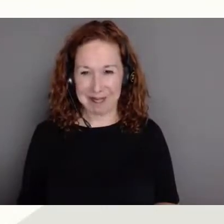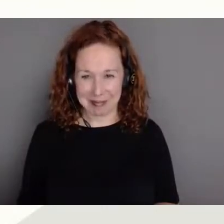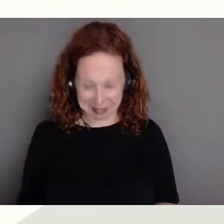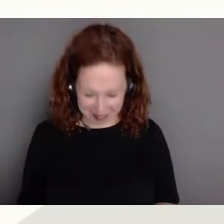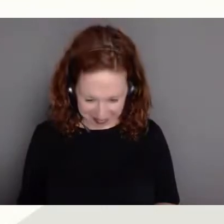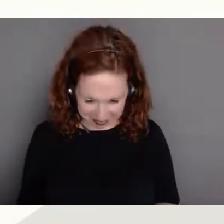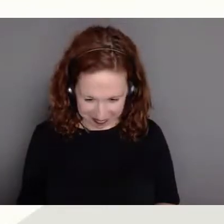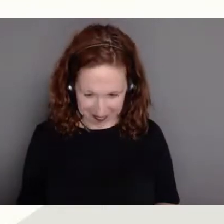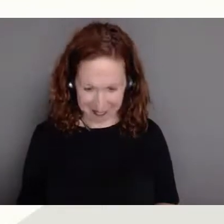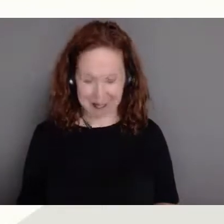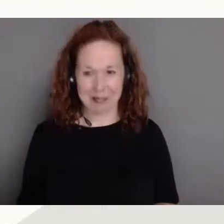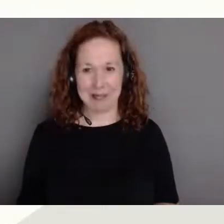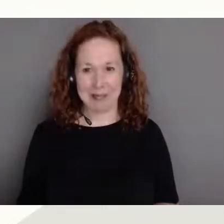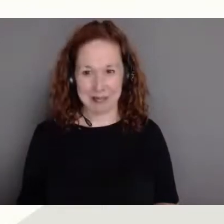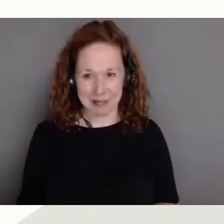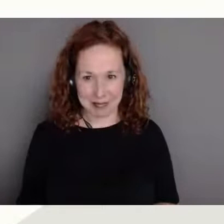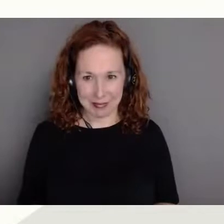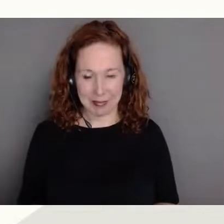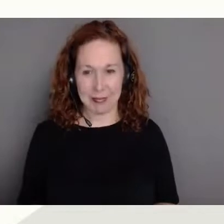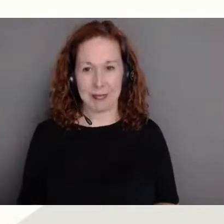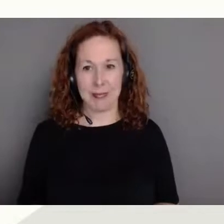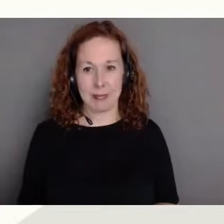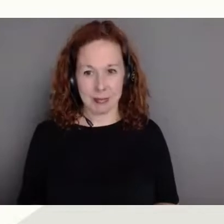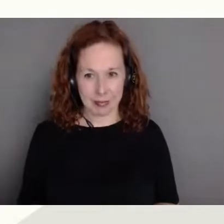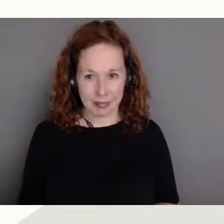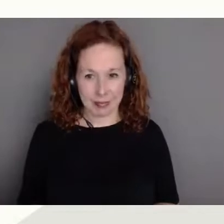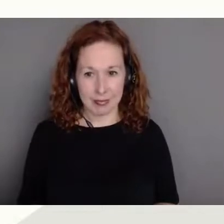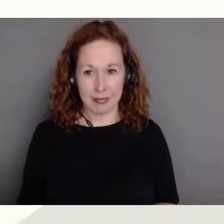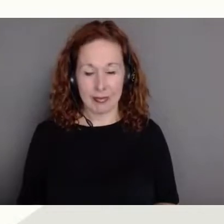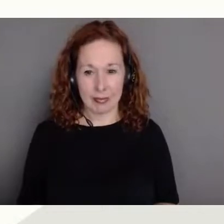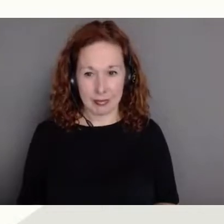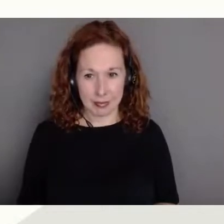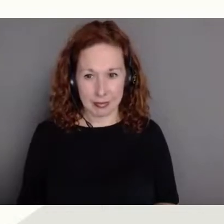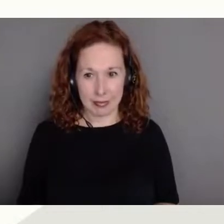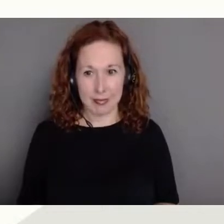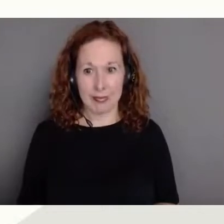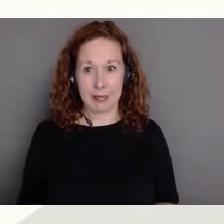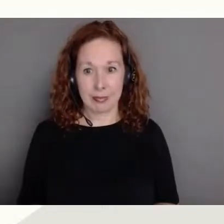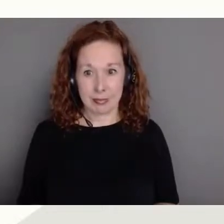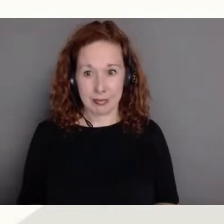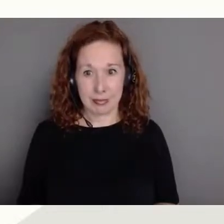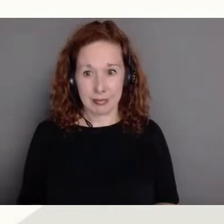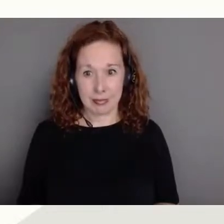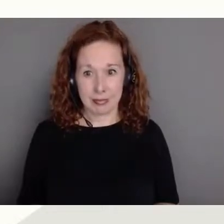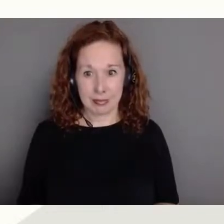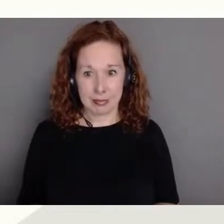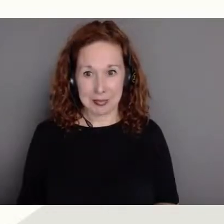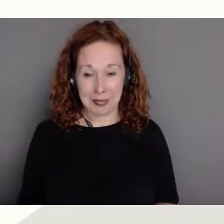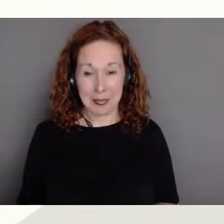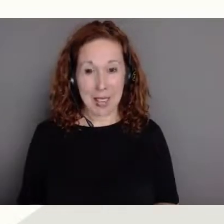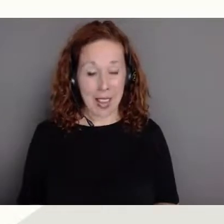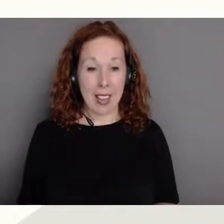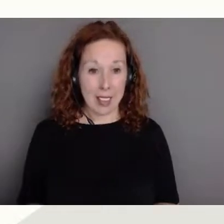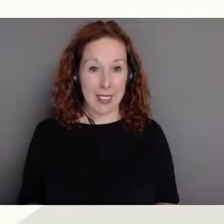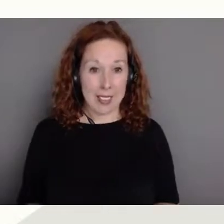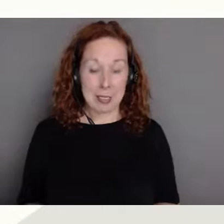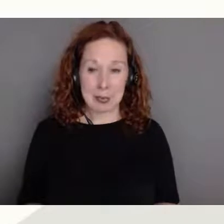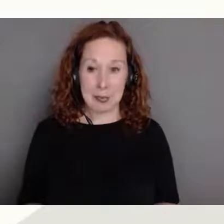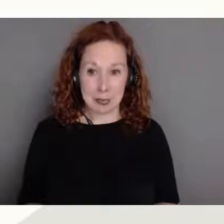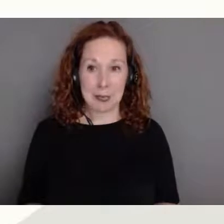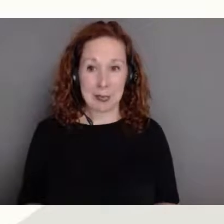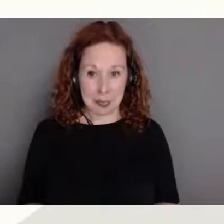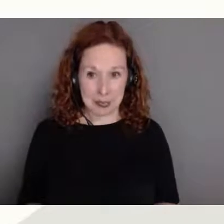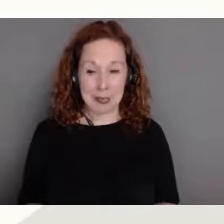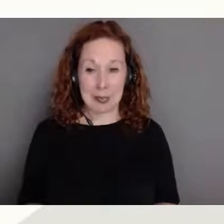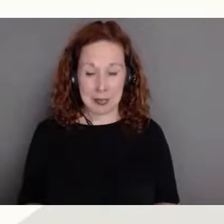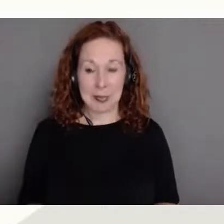opinion. So are we going to see ASL interpreter in the corner window on SNL one day, right? Like Saturday Night Live,